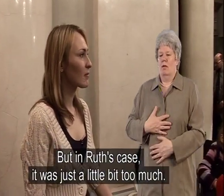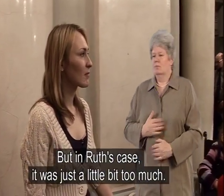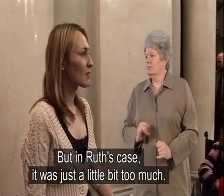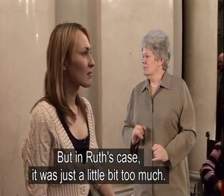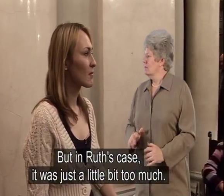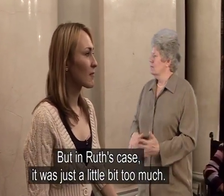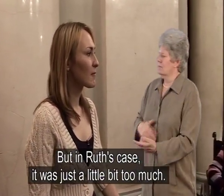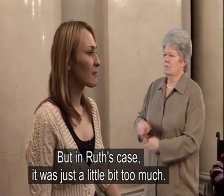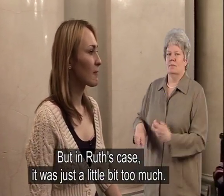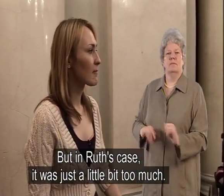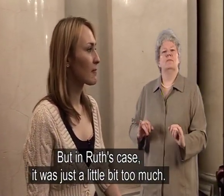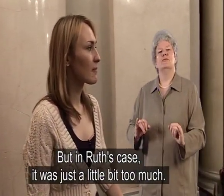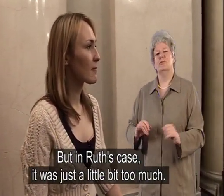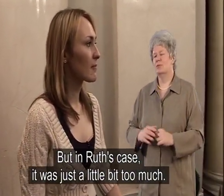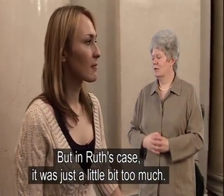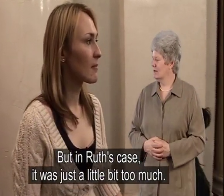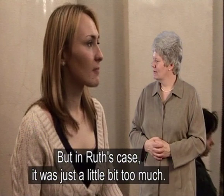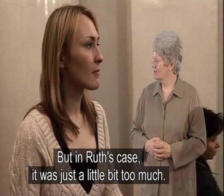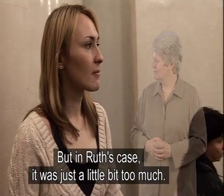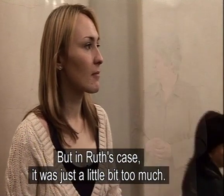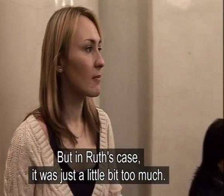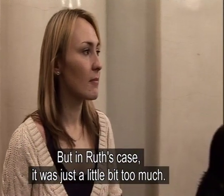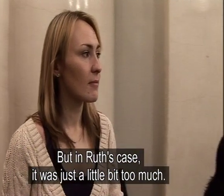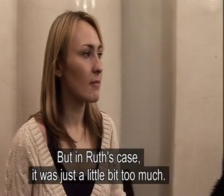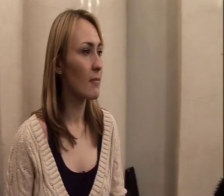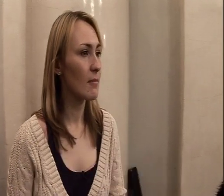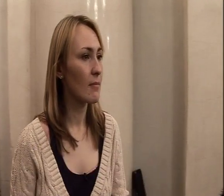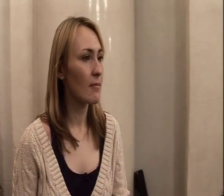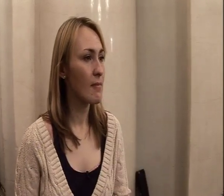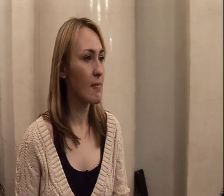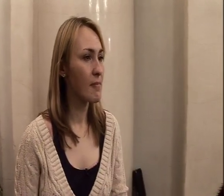in Ruth's case it was just a little bit too much.